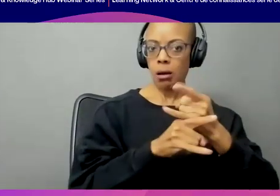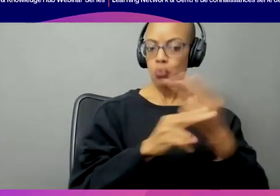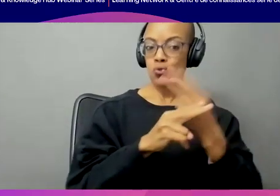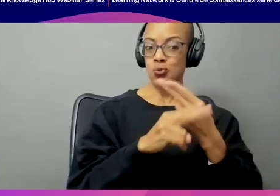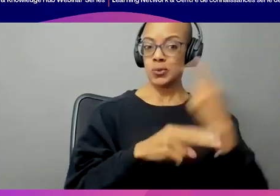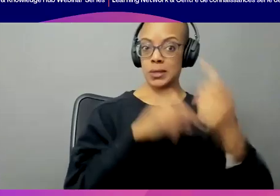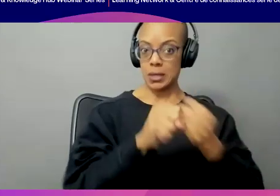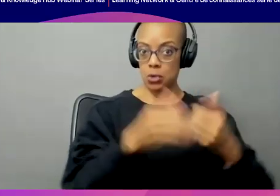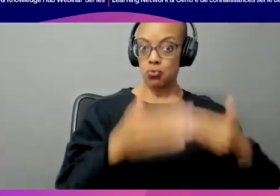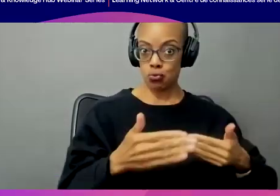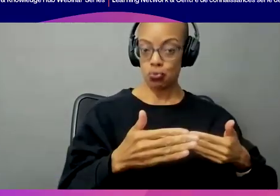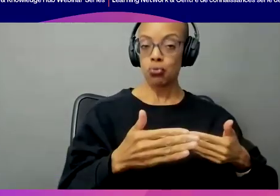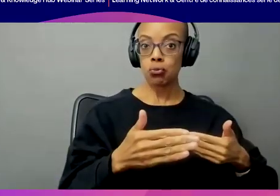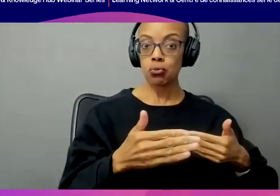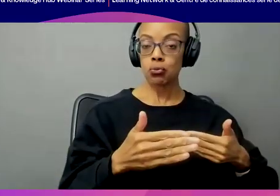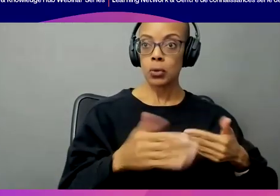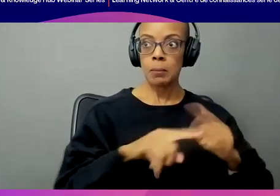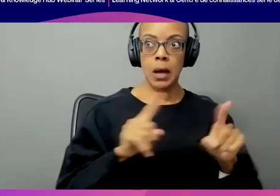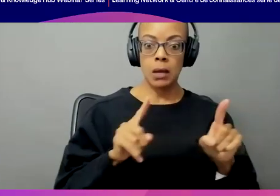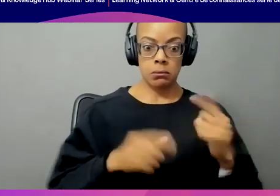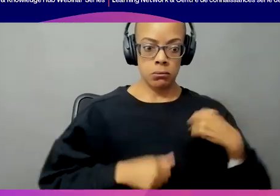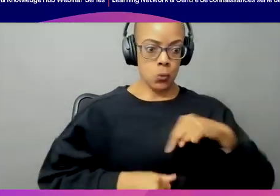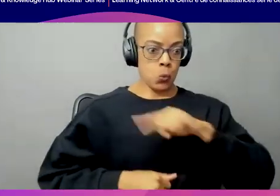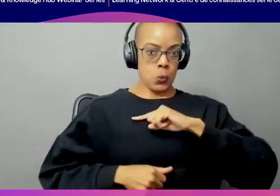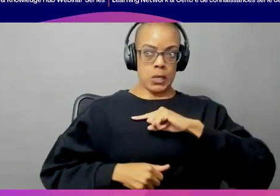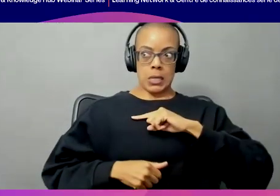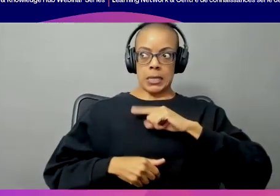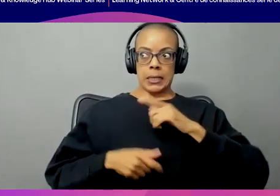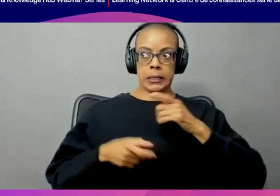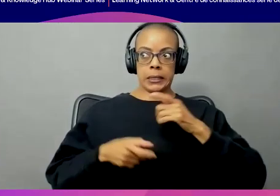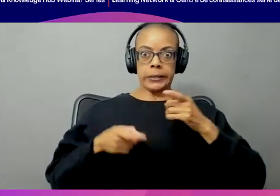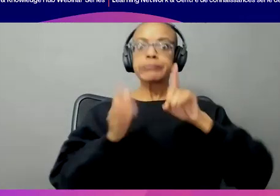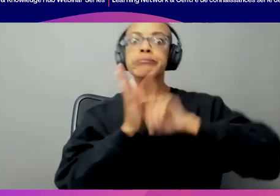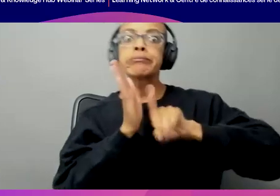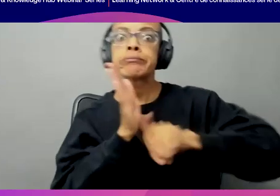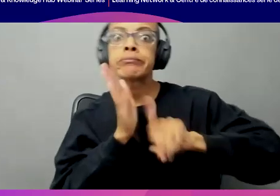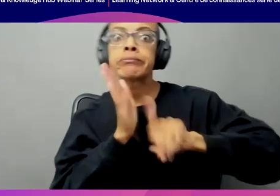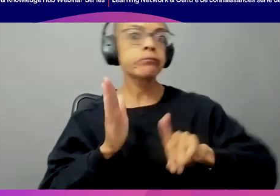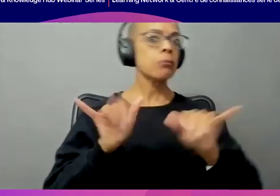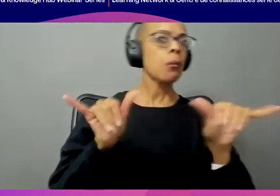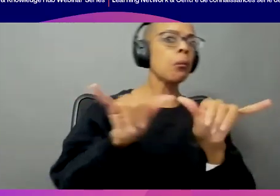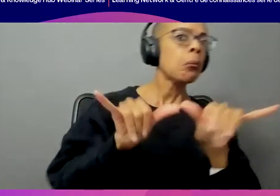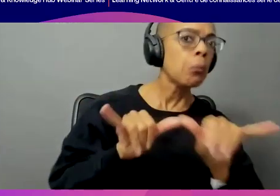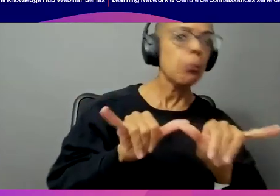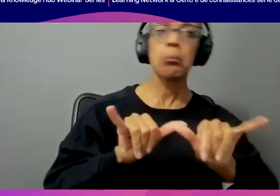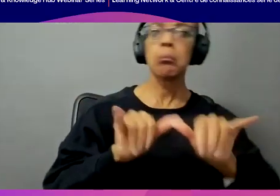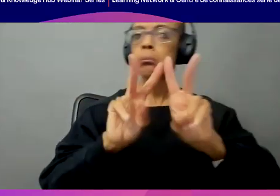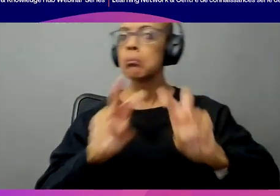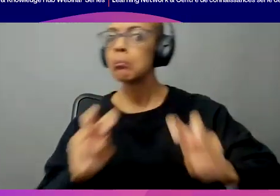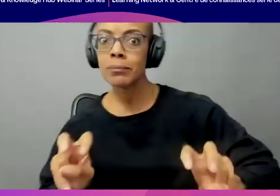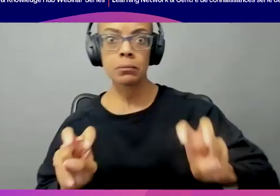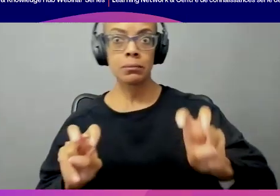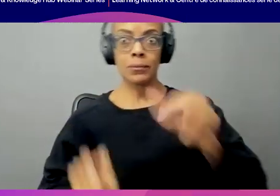was no way that we could check or assess whether or not women in the